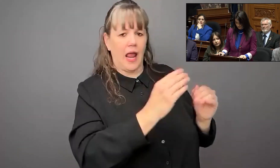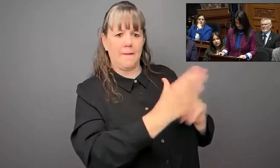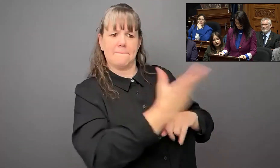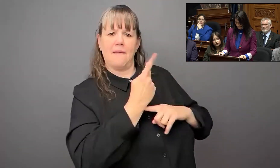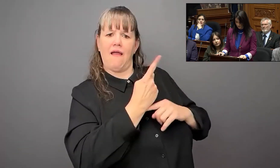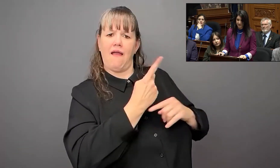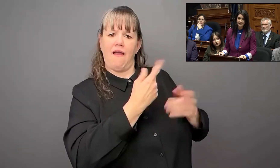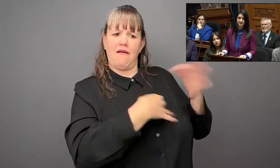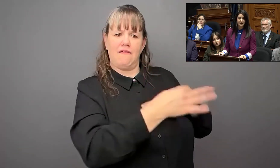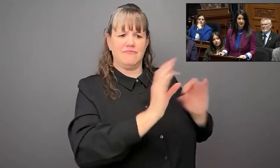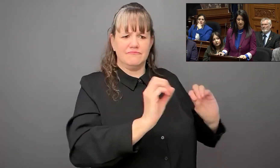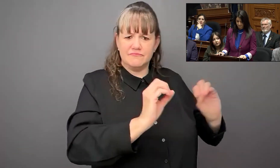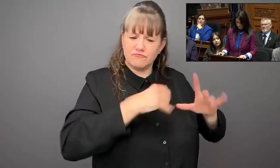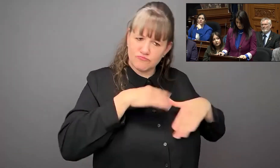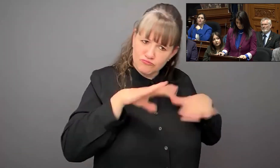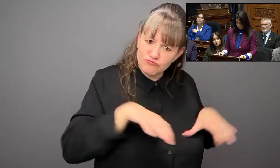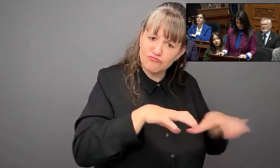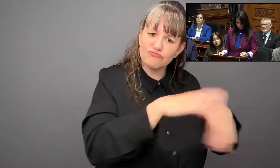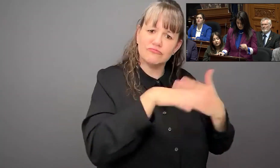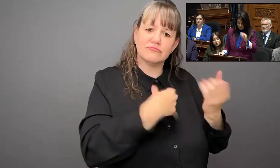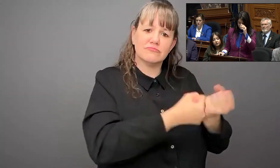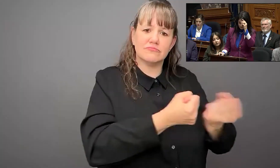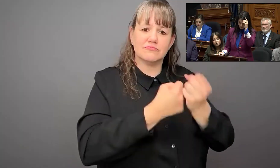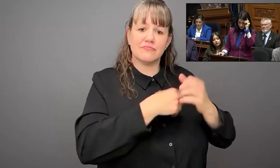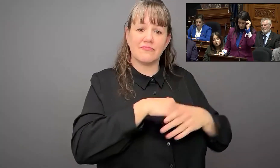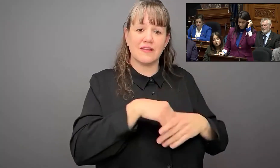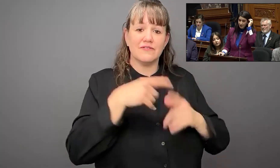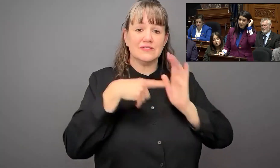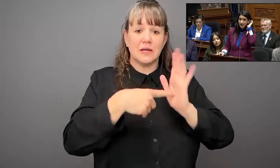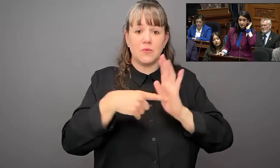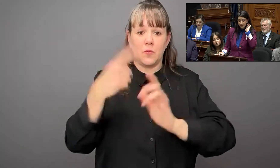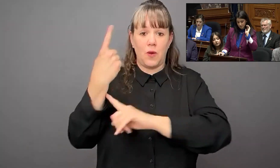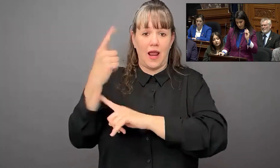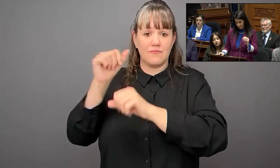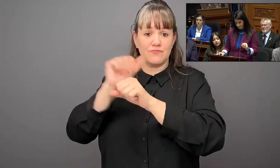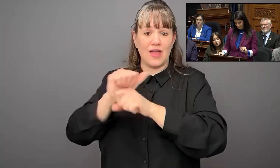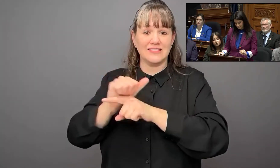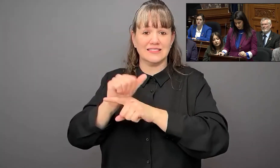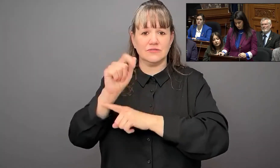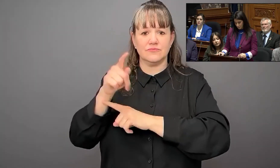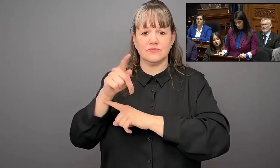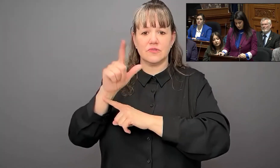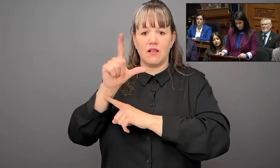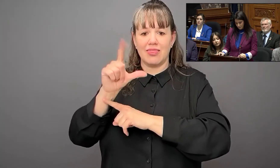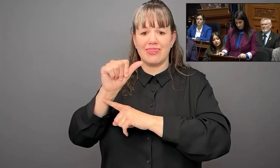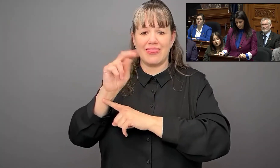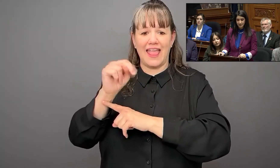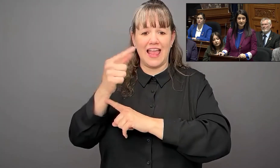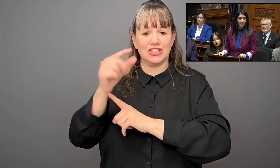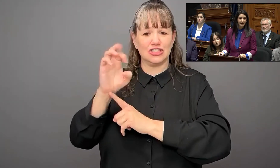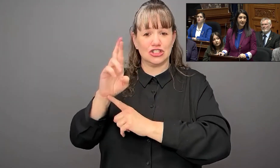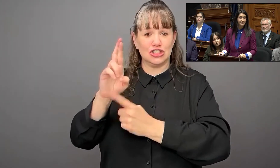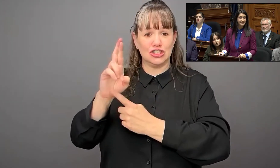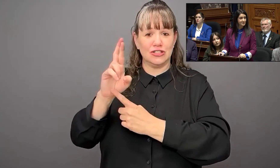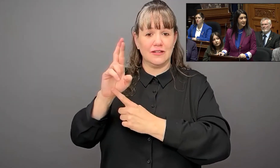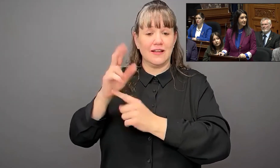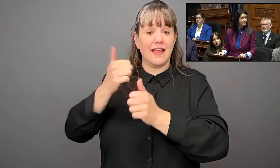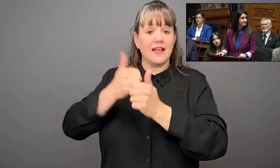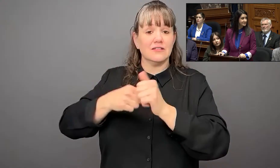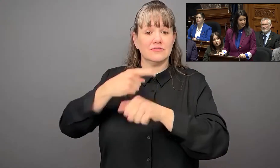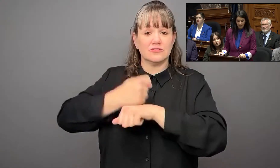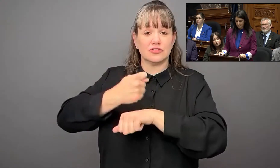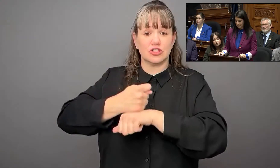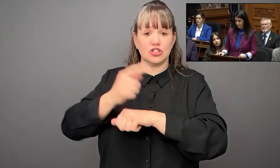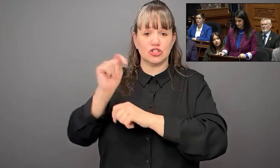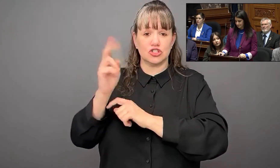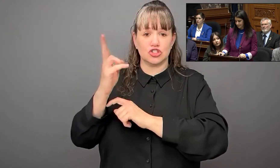of is the practice of langar, the free community kitchen found in every gurdwara, where anyone, regardless of background, is welcome